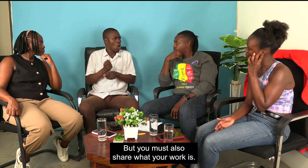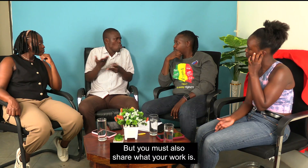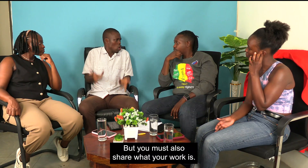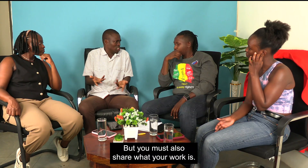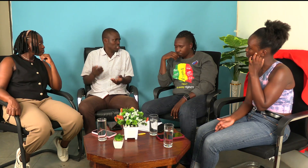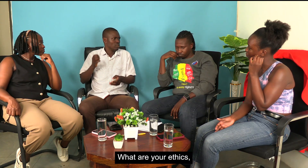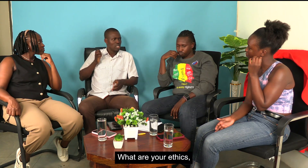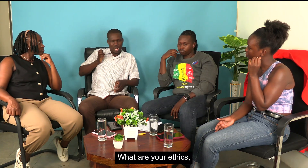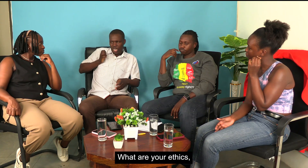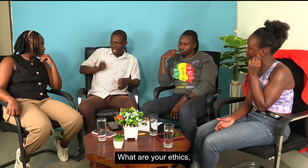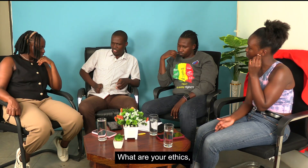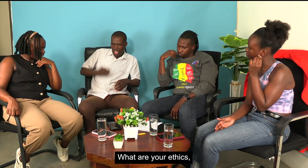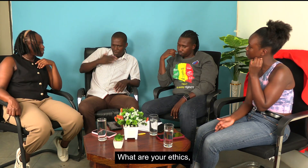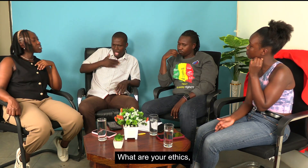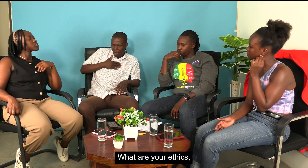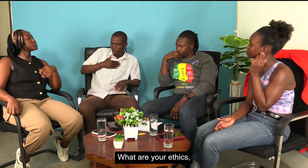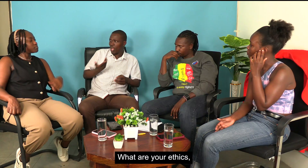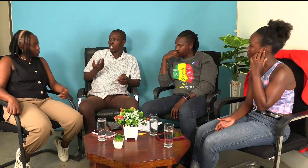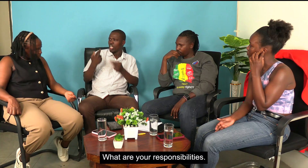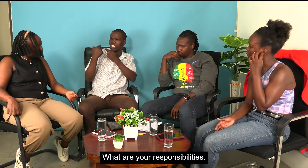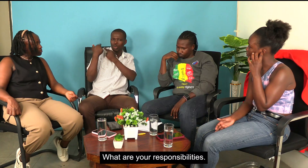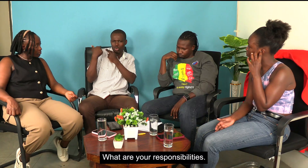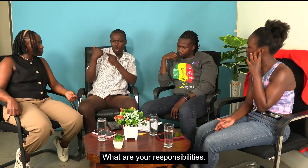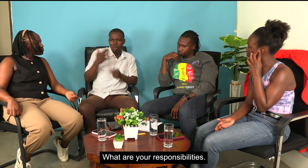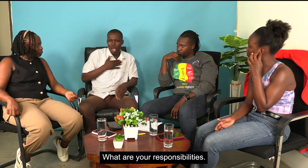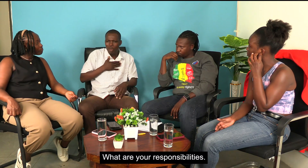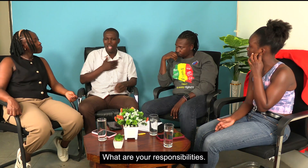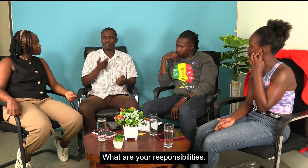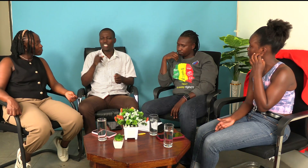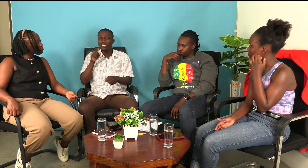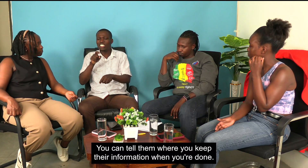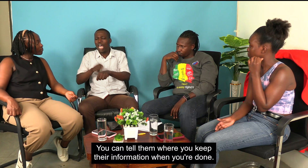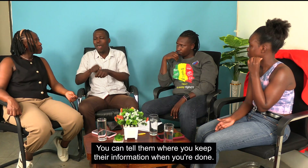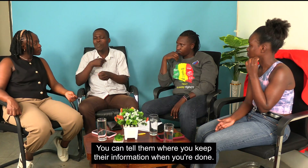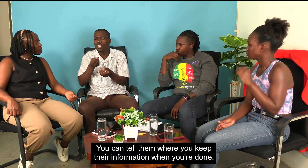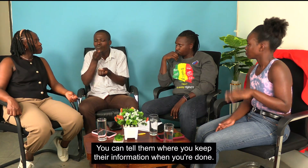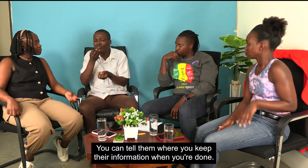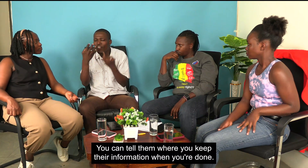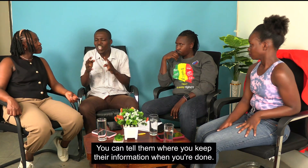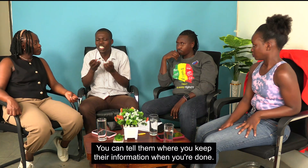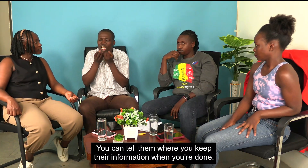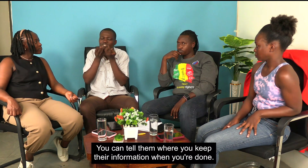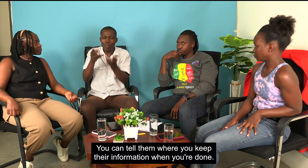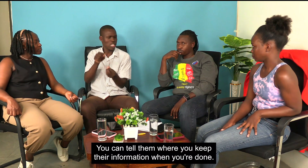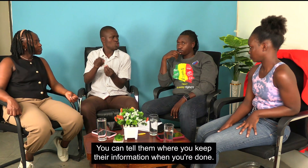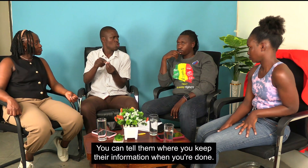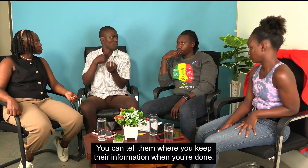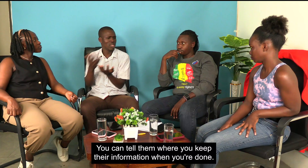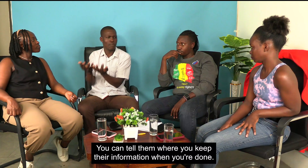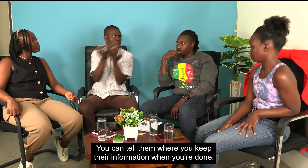people who goes around and gossip around. So the ethics of confidentiality and the responsibility, when there is an information